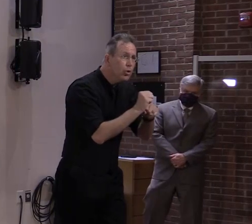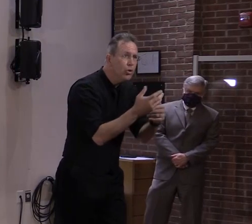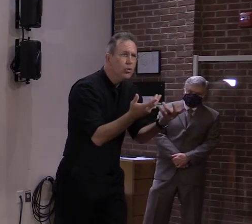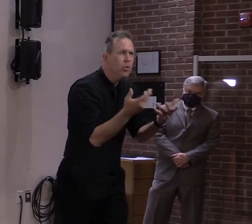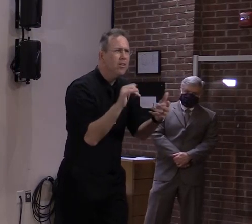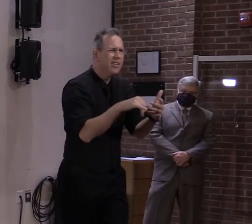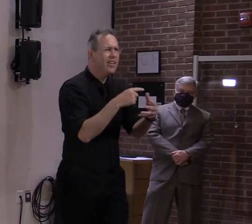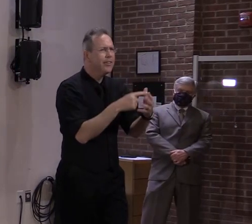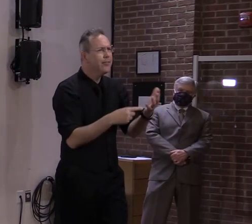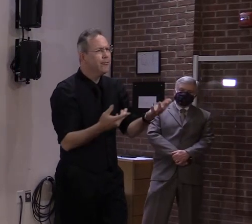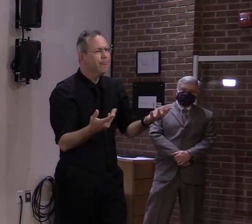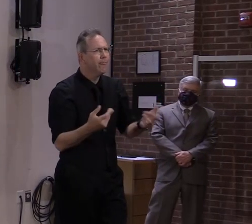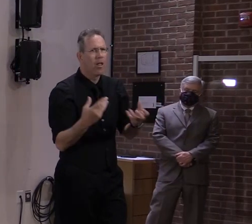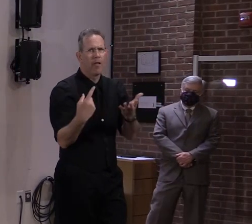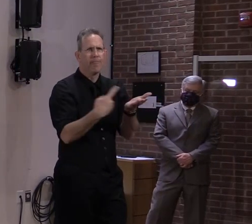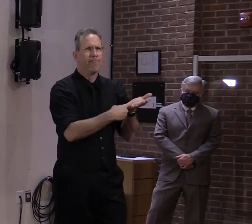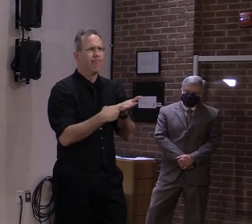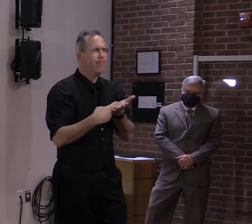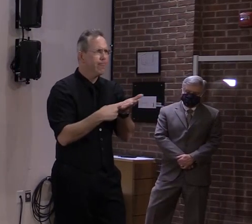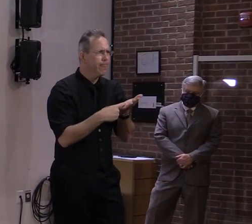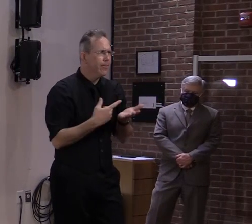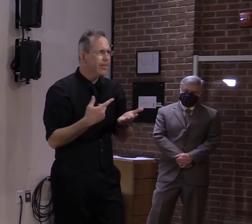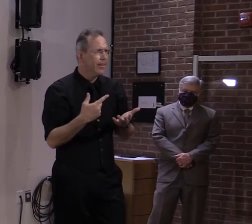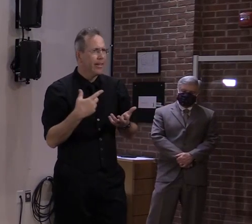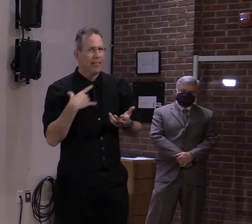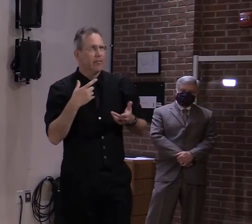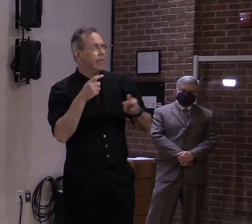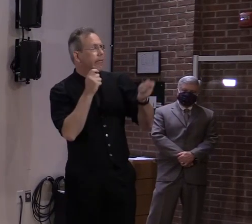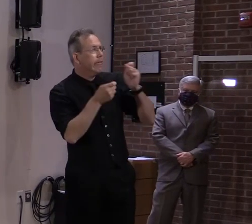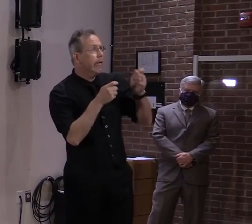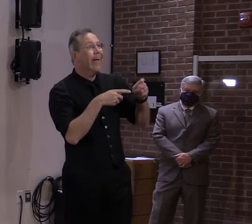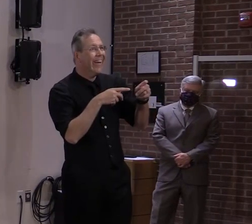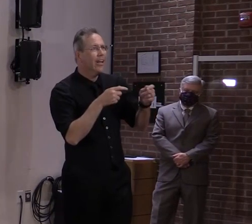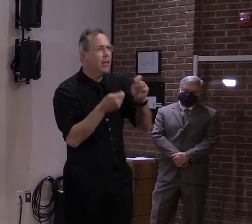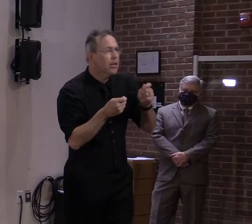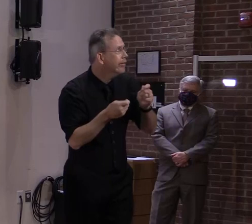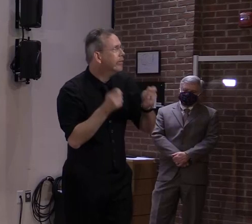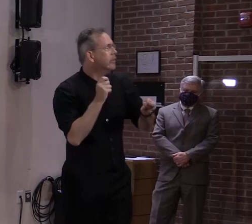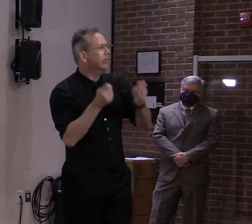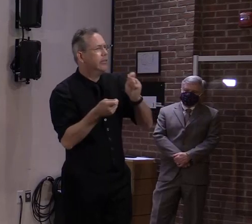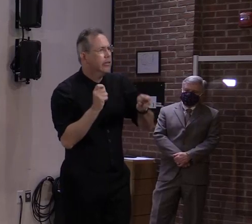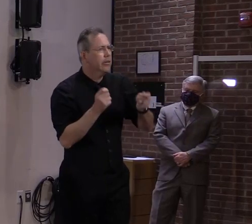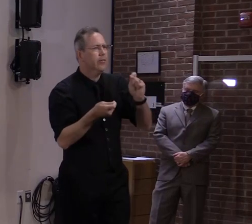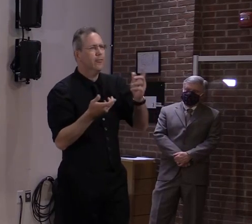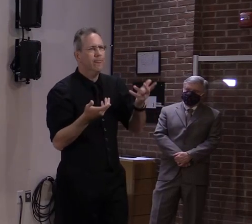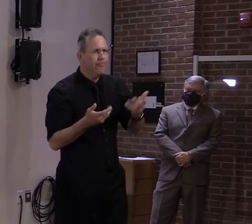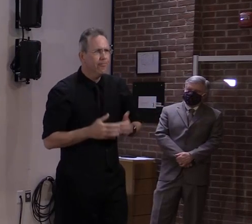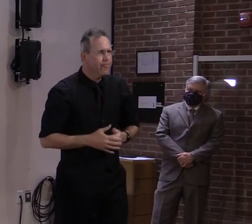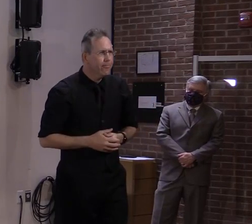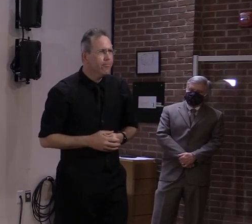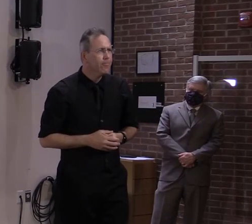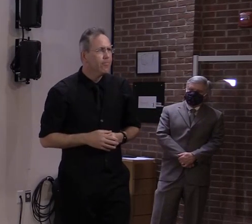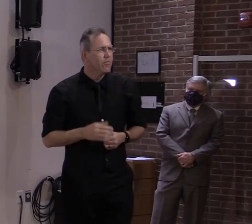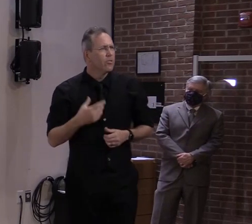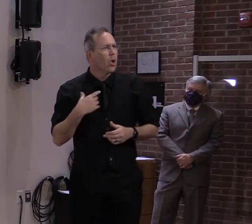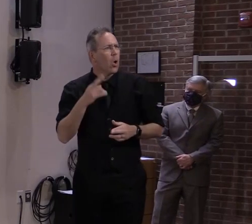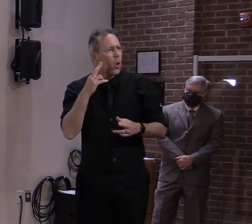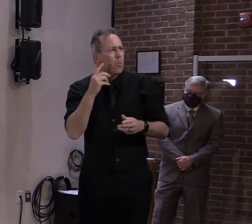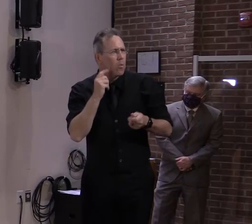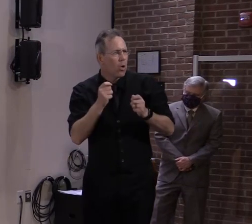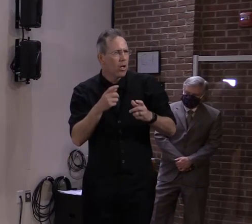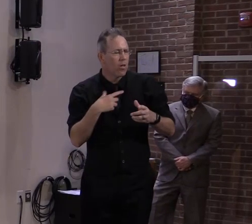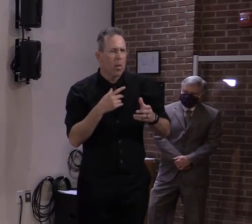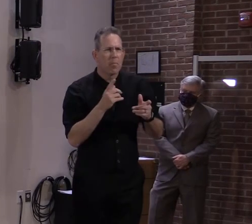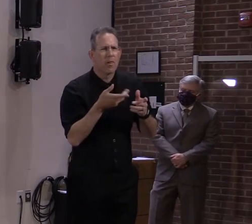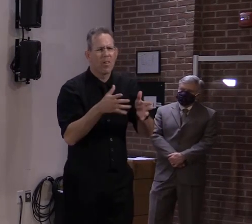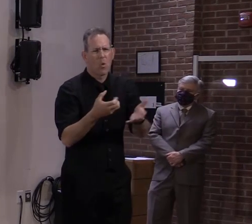tend to fluctuate or change. So I would just, if I could, and if you're okay with it, circle up with our legal team